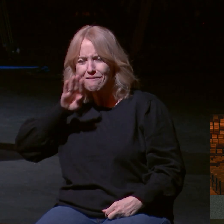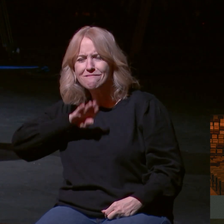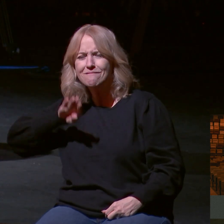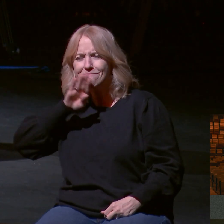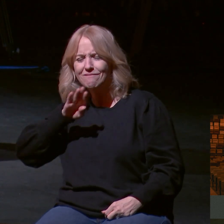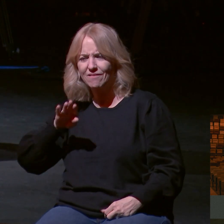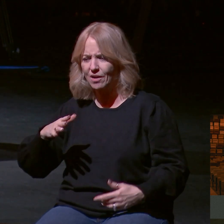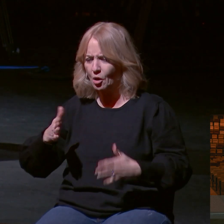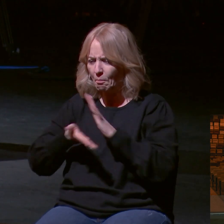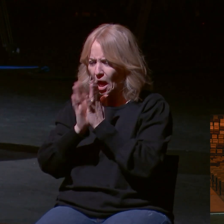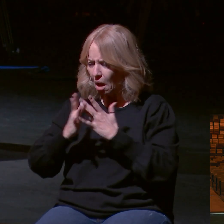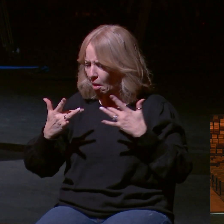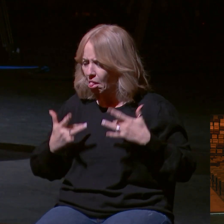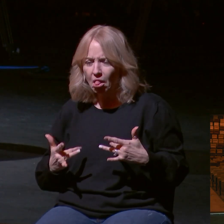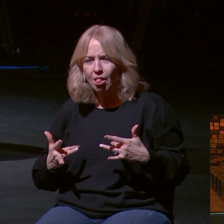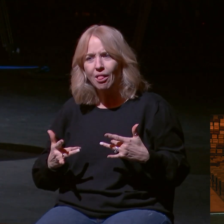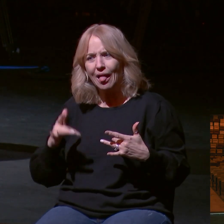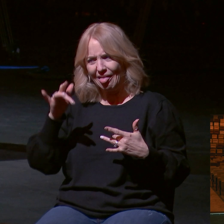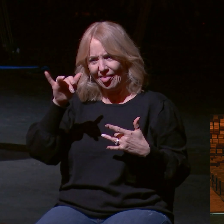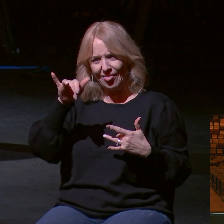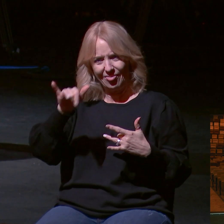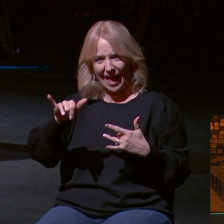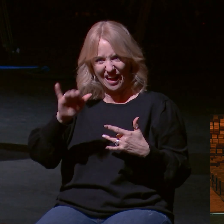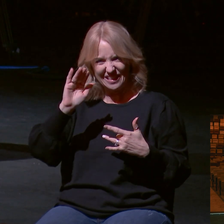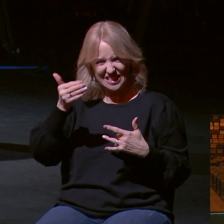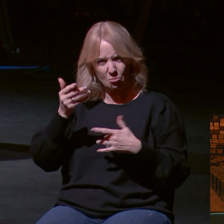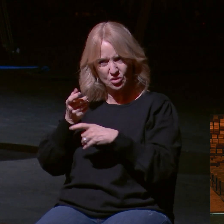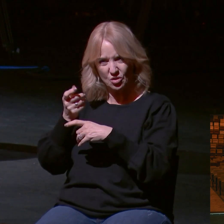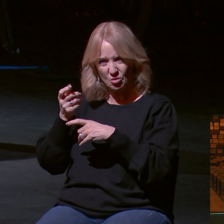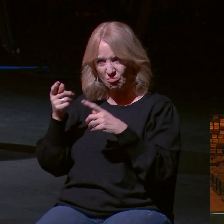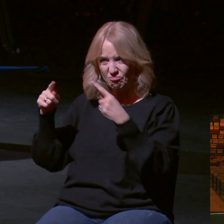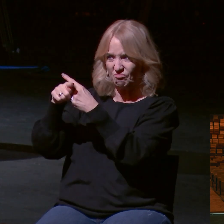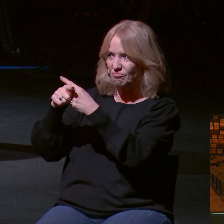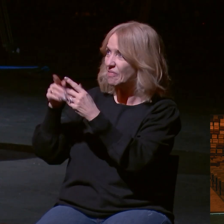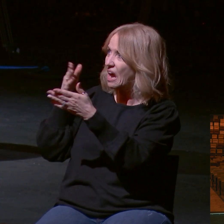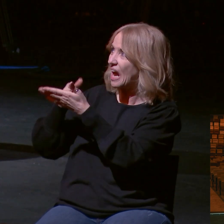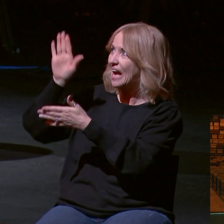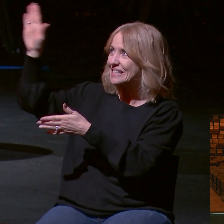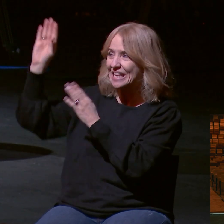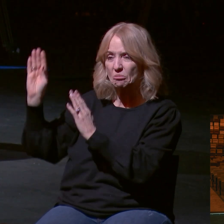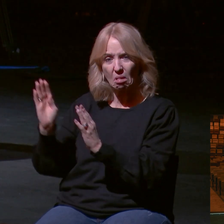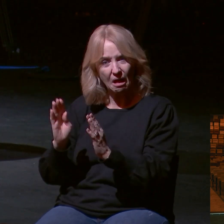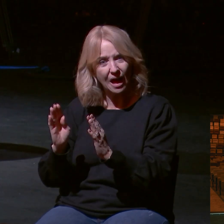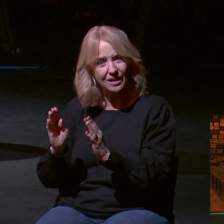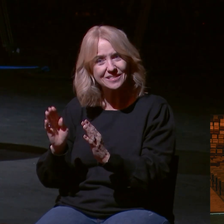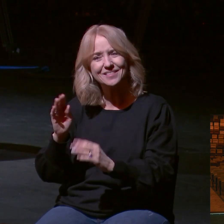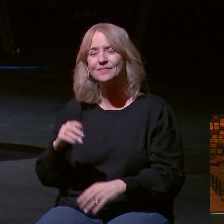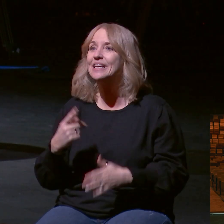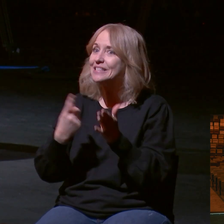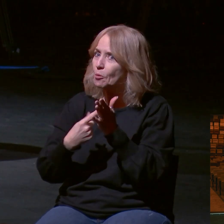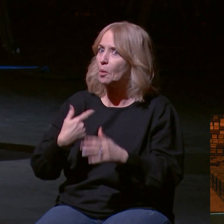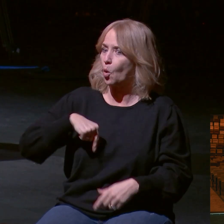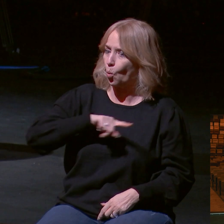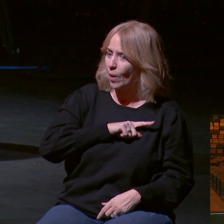to follow where God is leading, but discouragements do undoubtedly come, which lead to second guessing and often